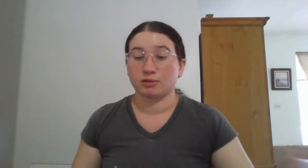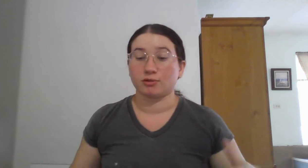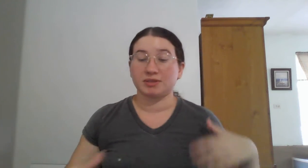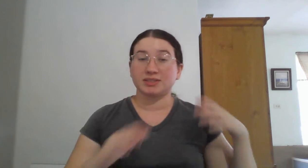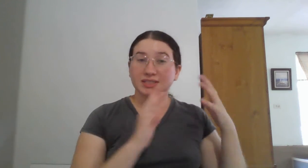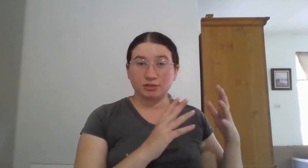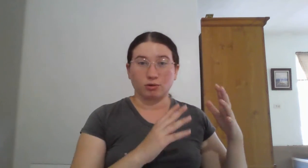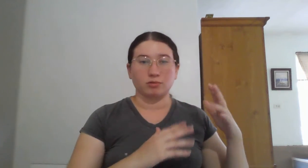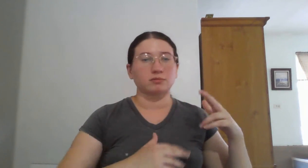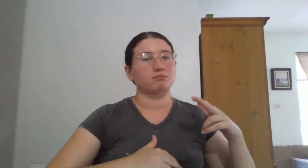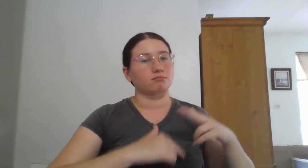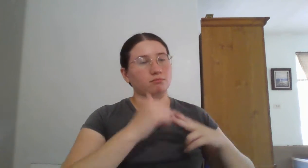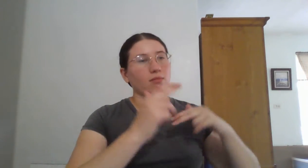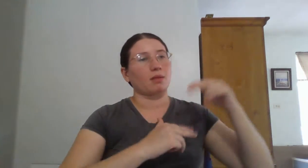the building is old